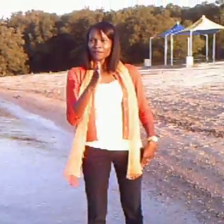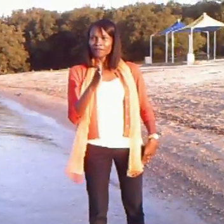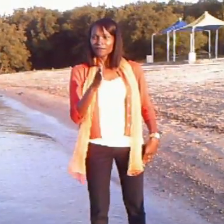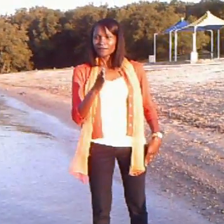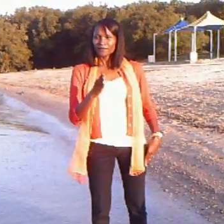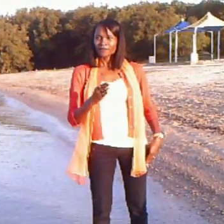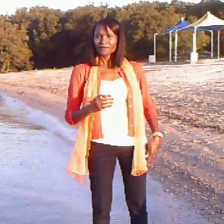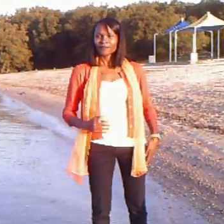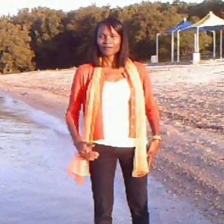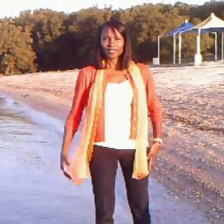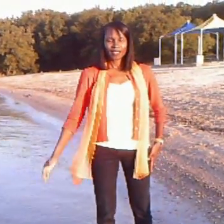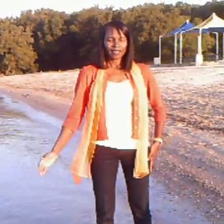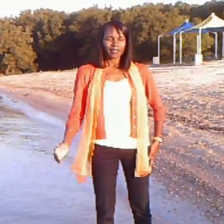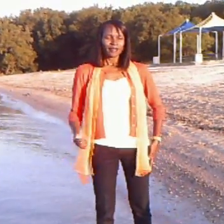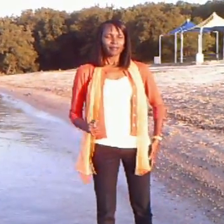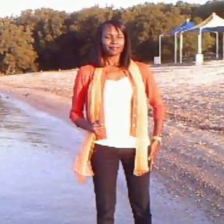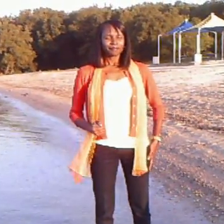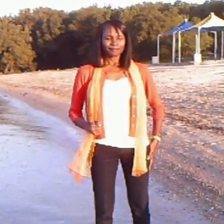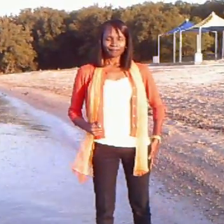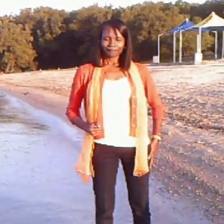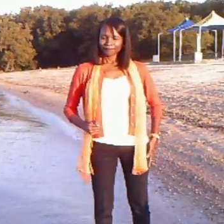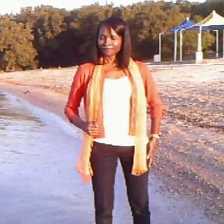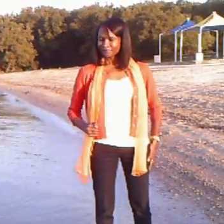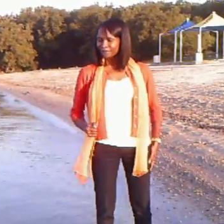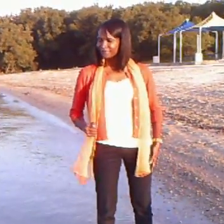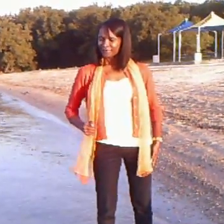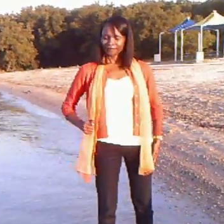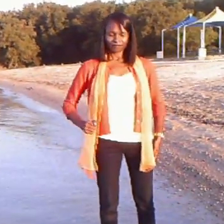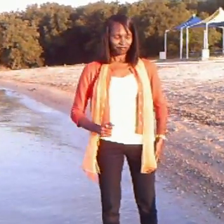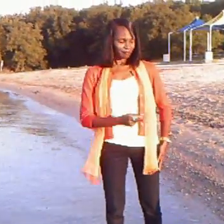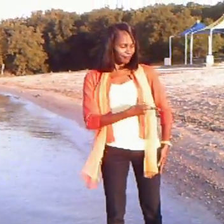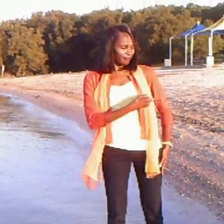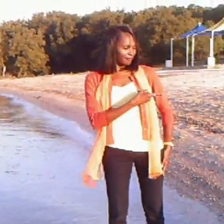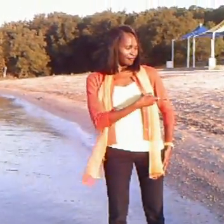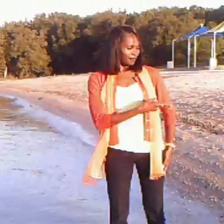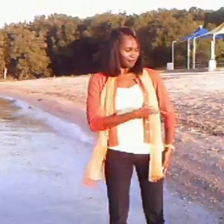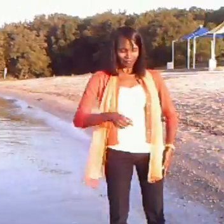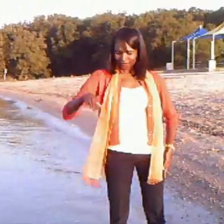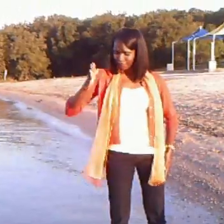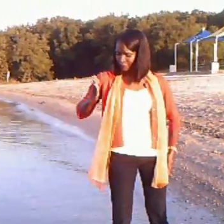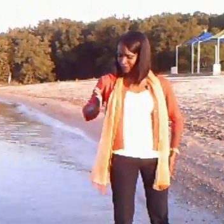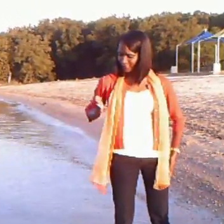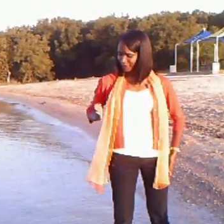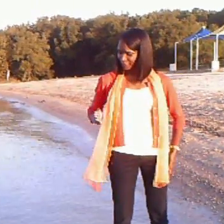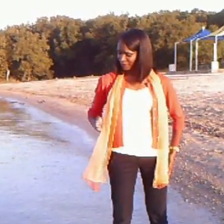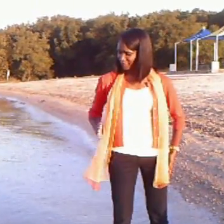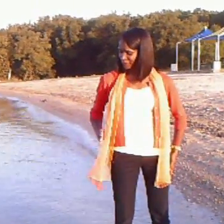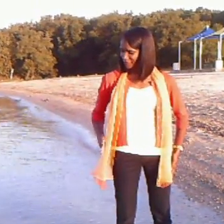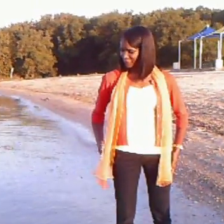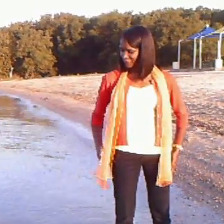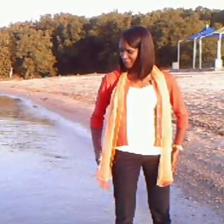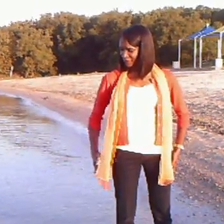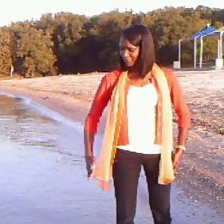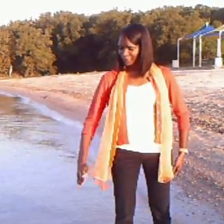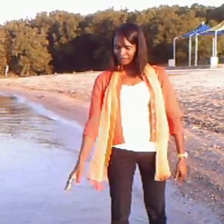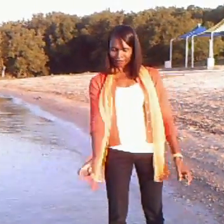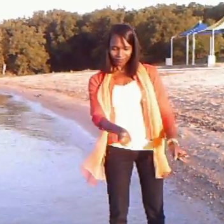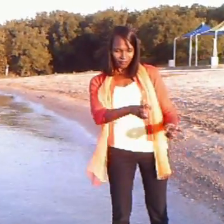away I'll take her by my side We're standing on